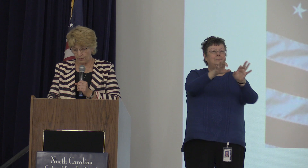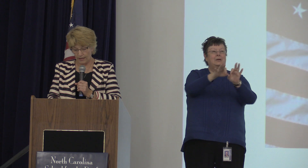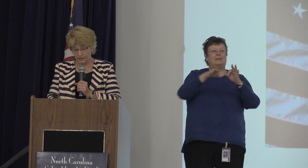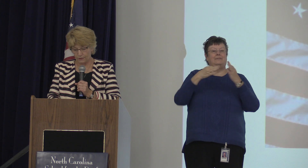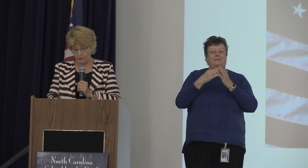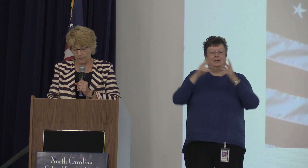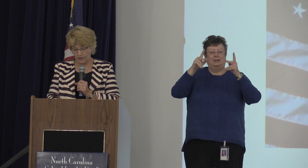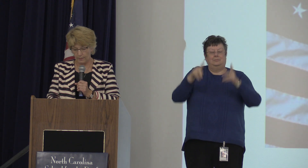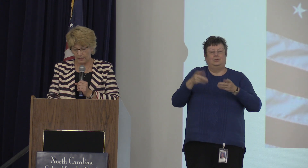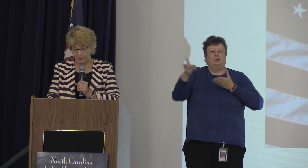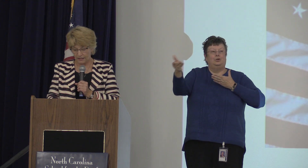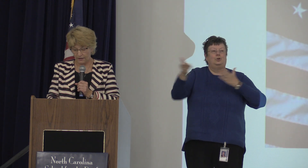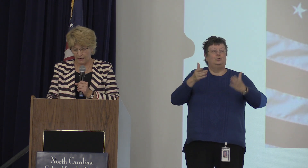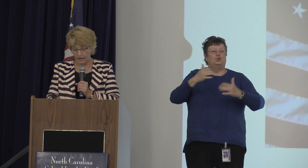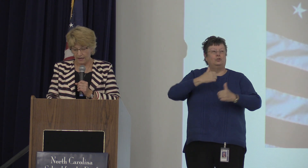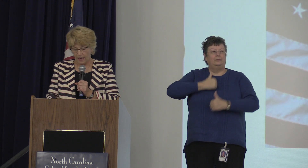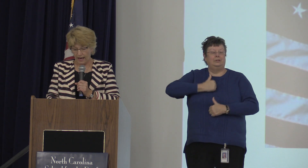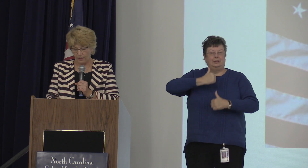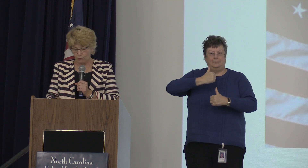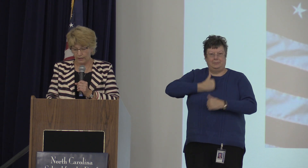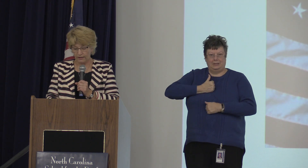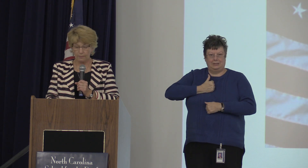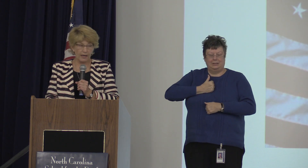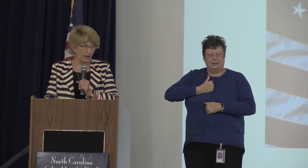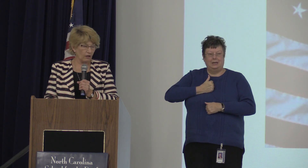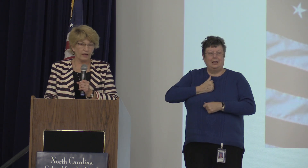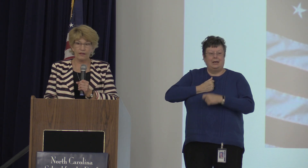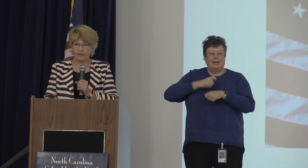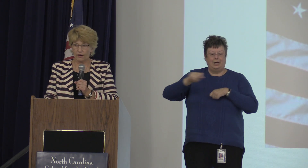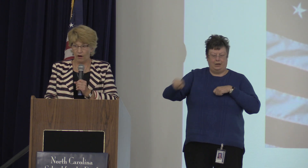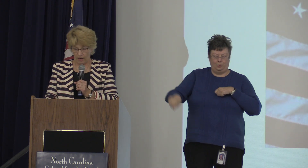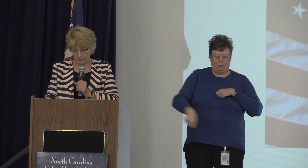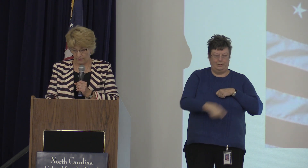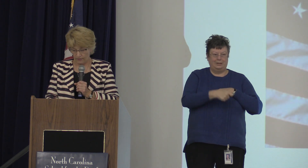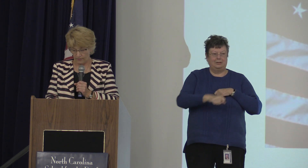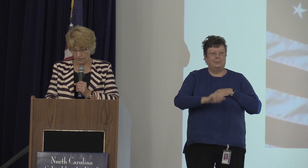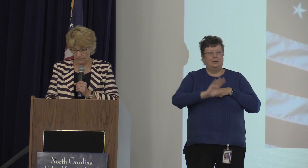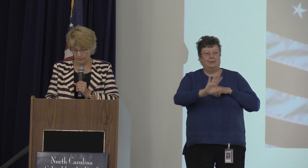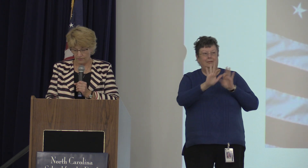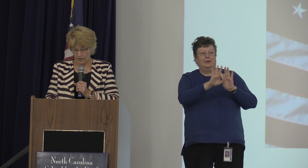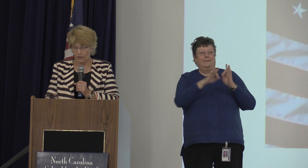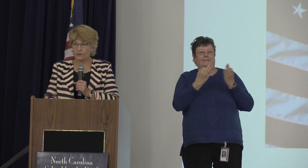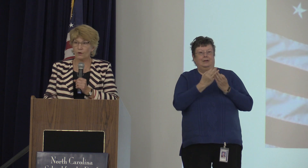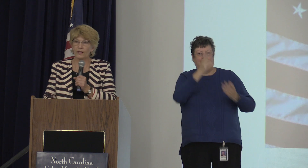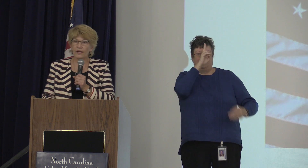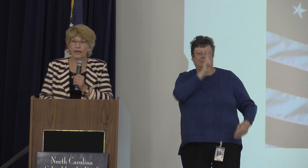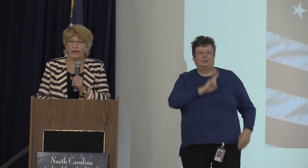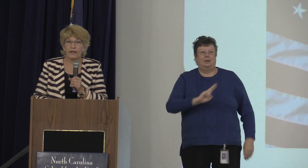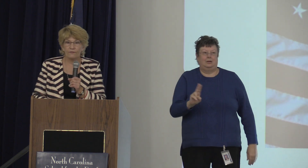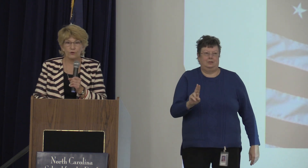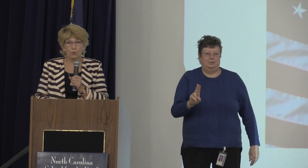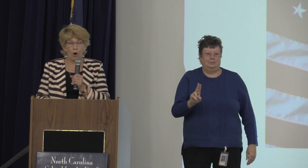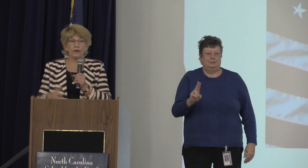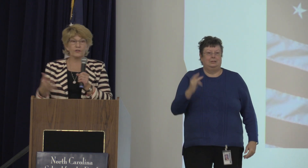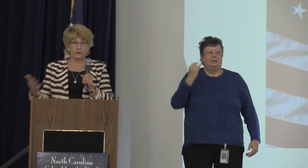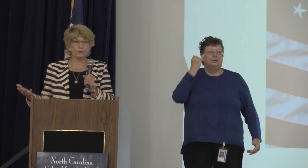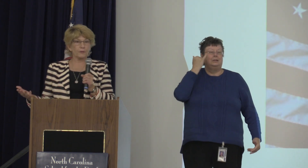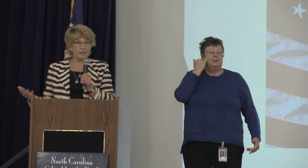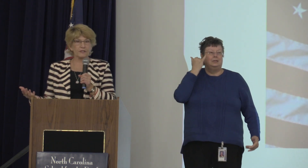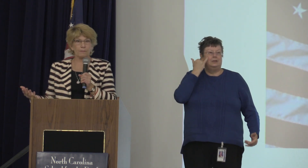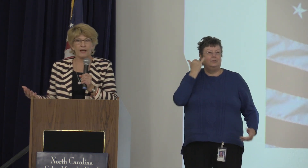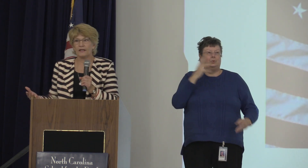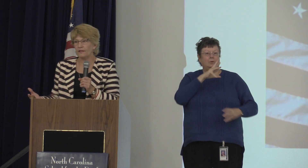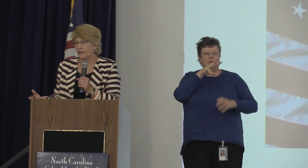family member that served in the military, and ring the bell in their honor. So if you want